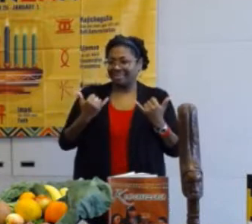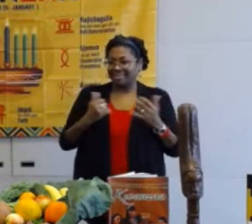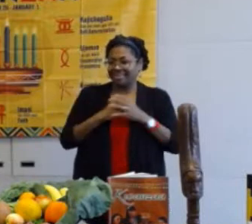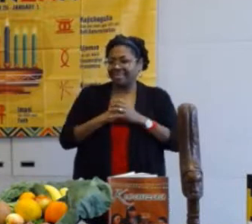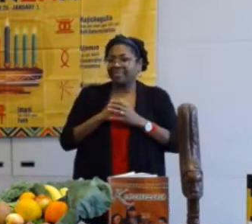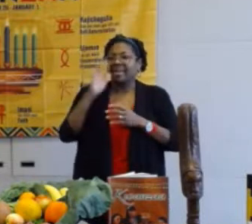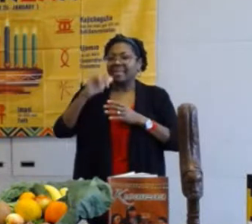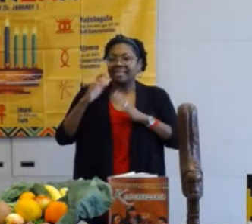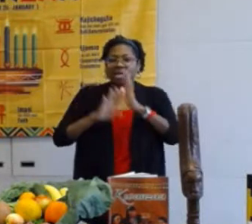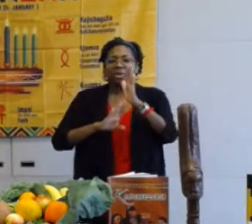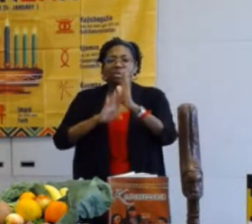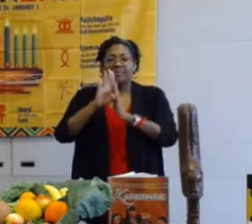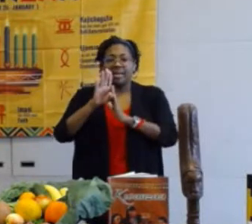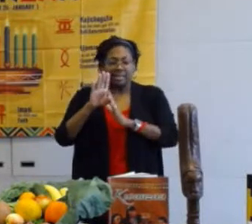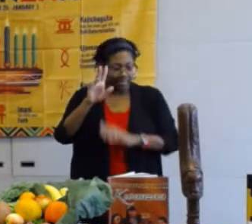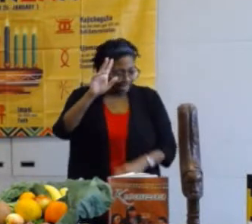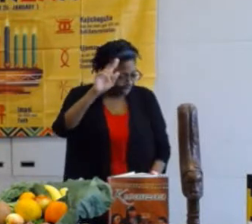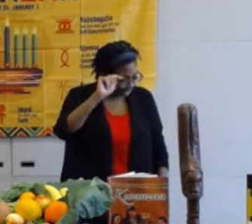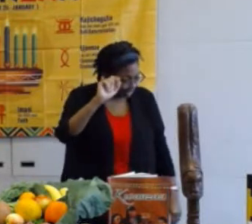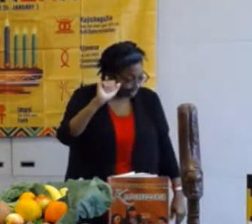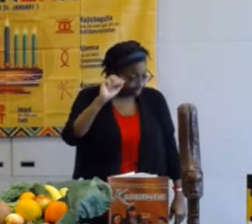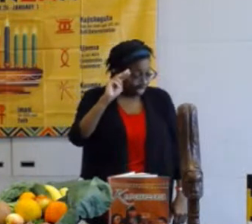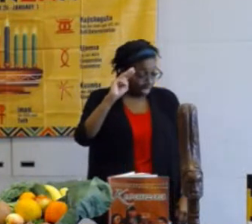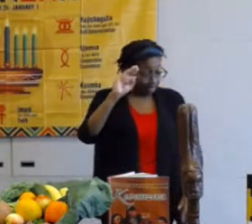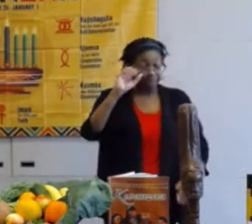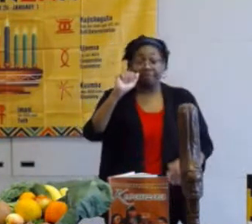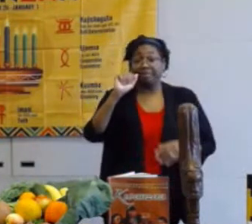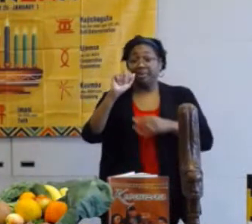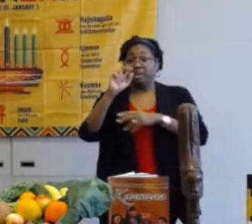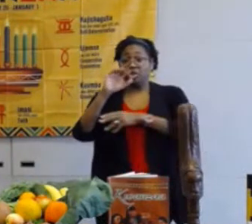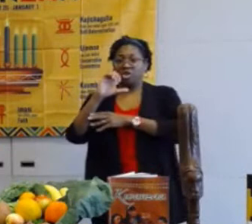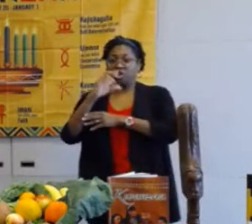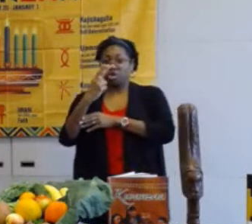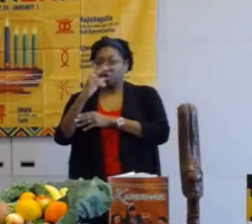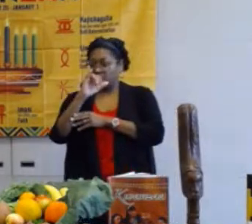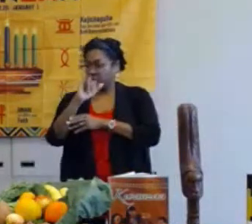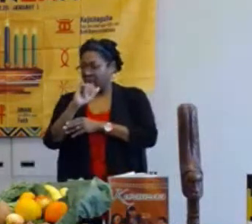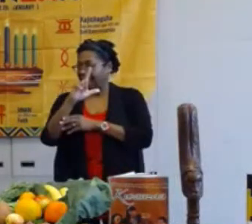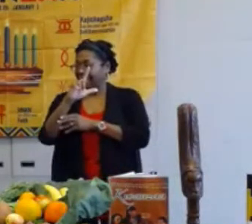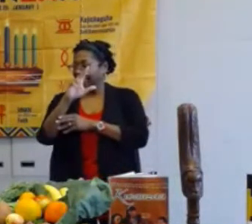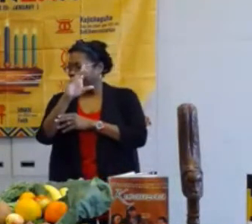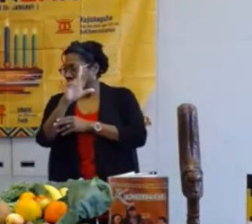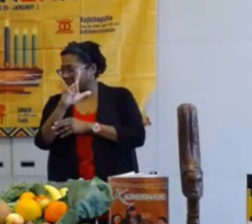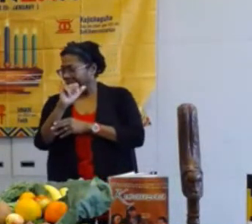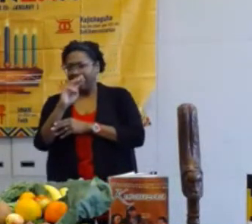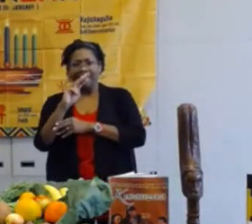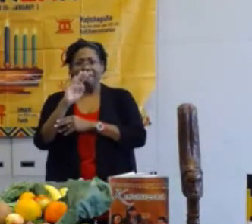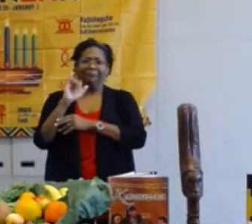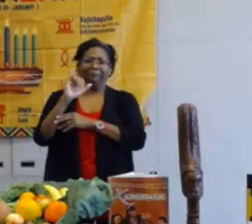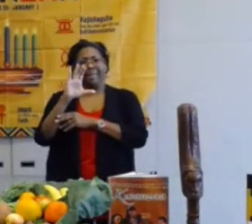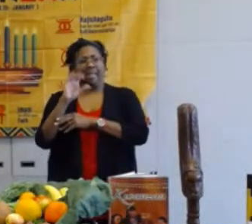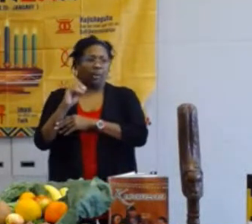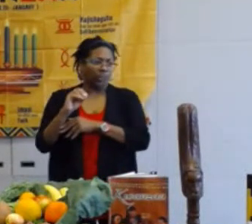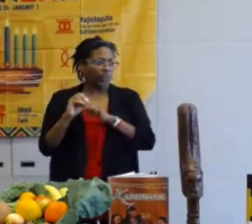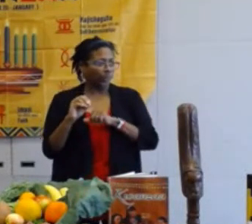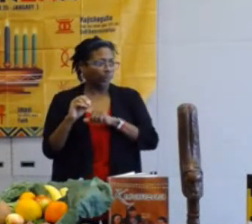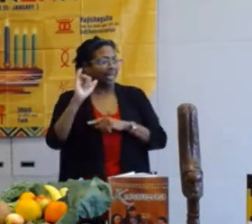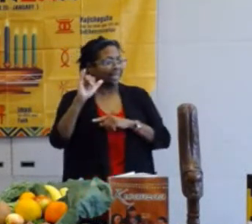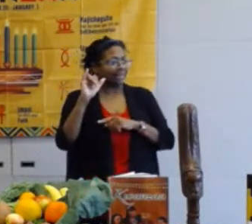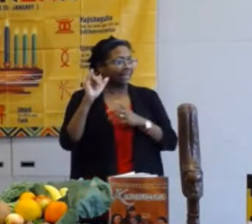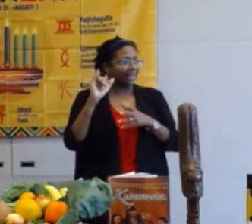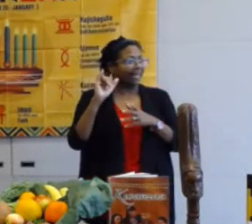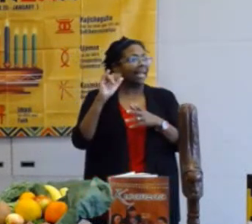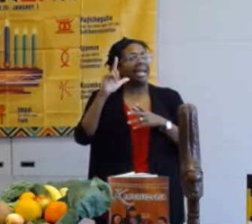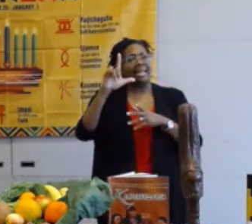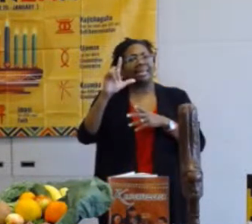developed what's called the Tamshi La Tambiko. It is a libation statement. And during the libation statement,